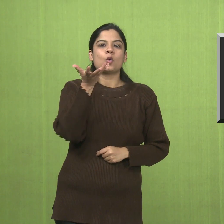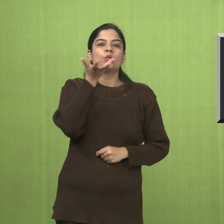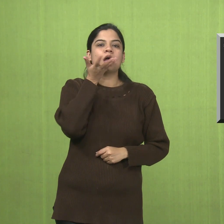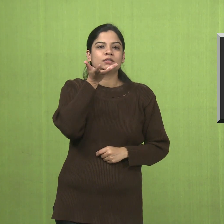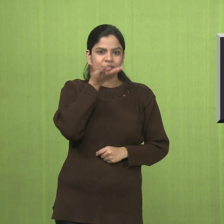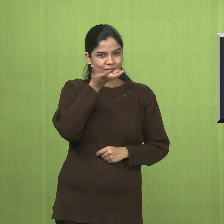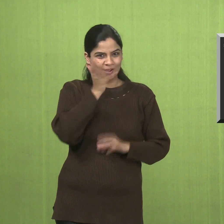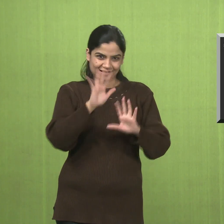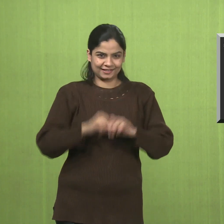Hydel means water.